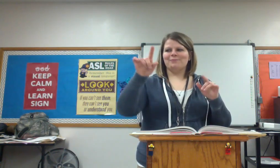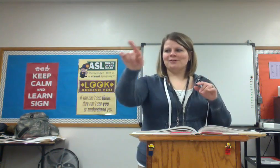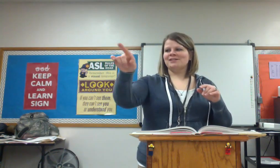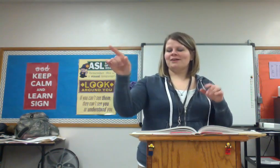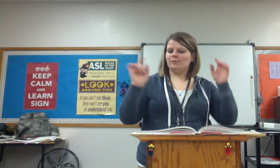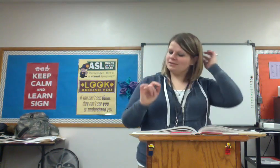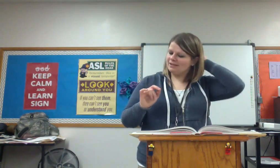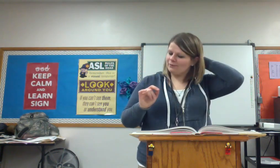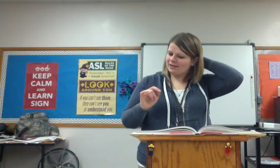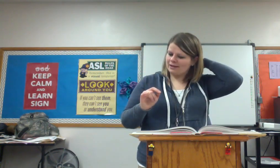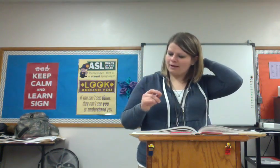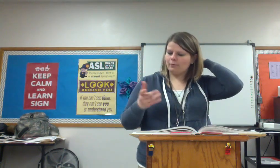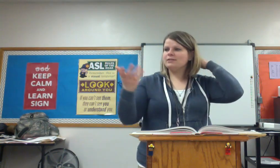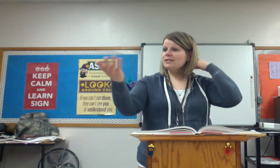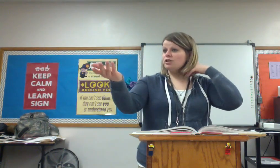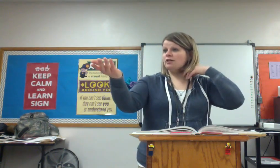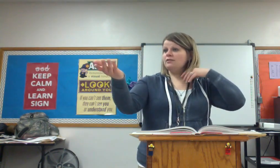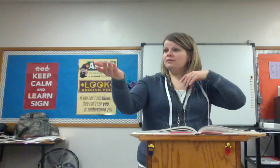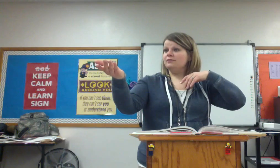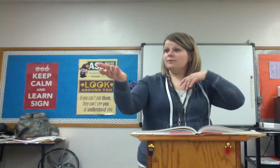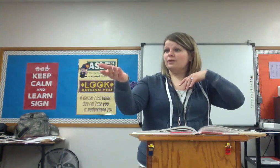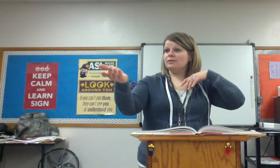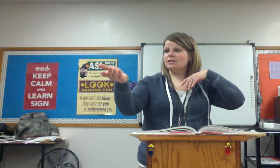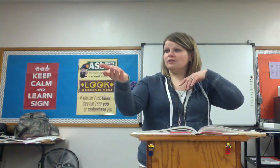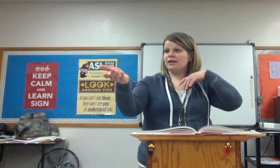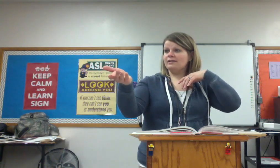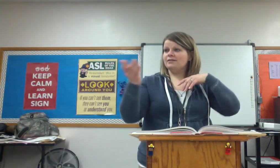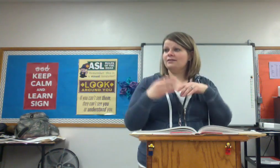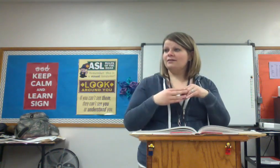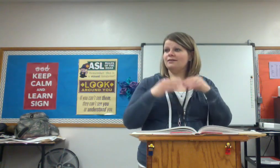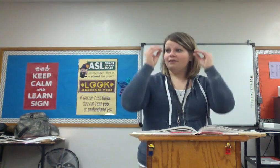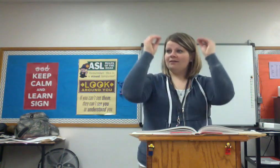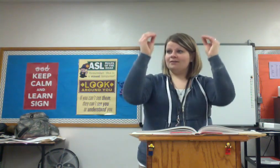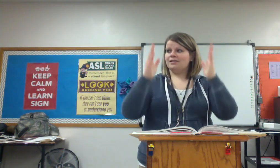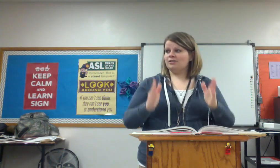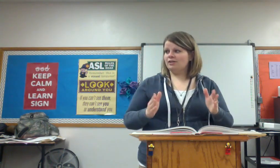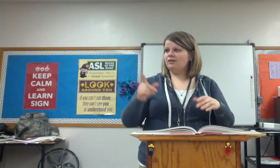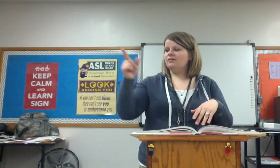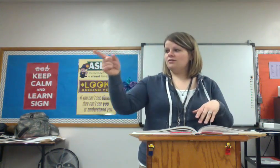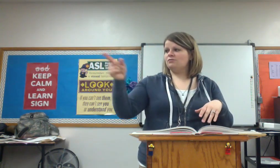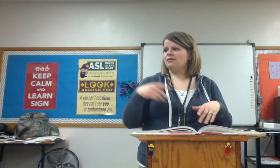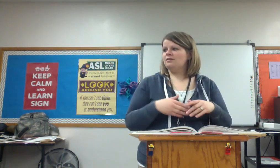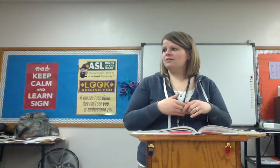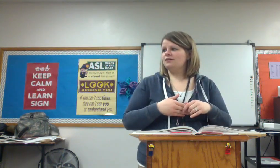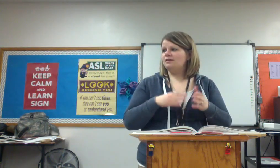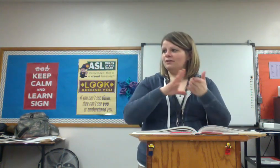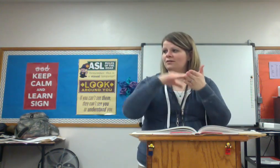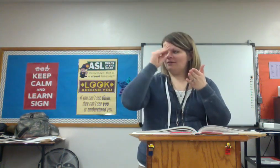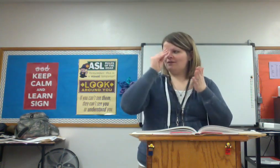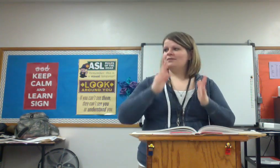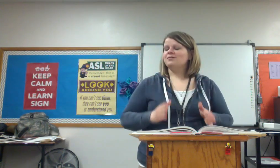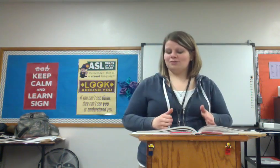ones here, and we'll see if we can get them. Well, teacher. We know teacher, right? Teacher. Student.